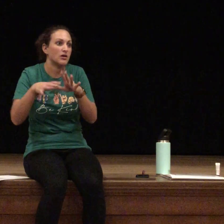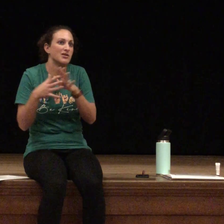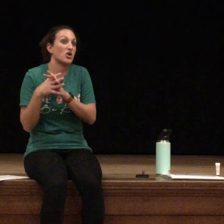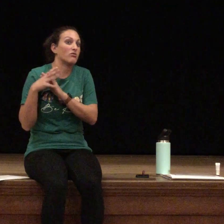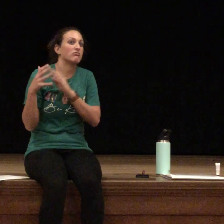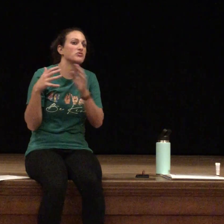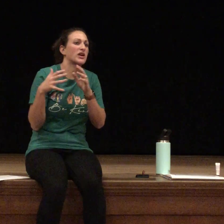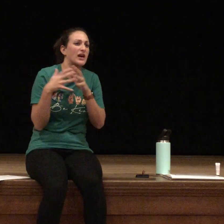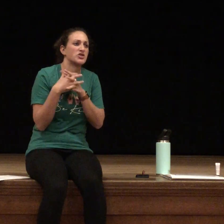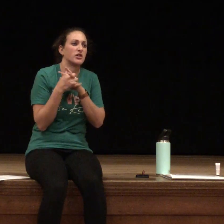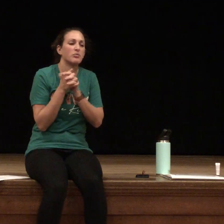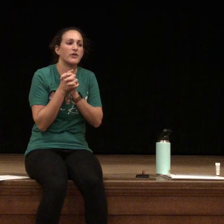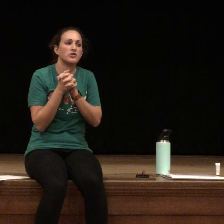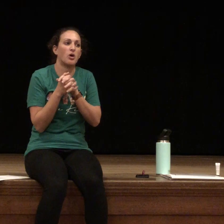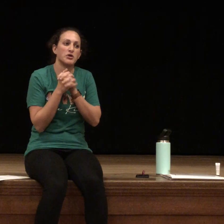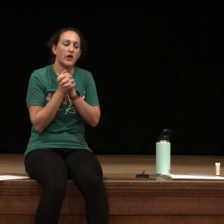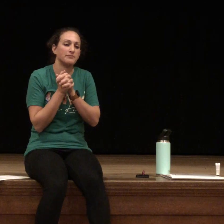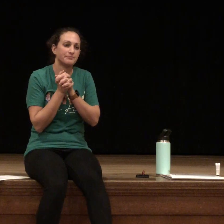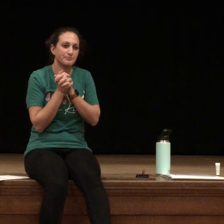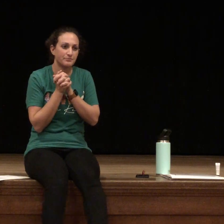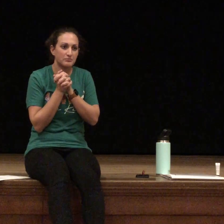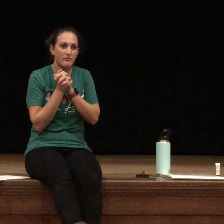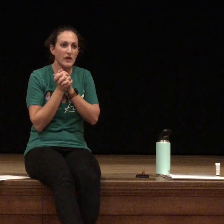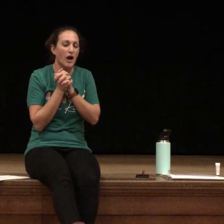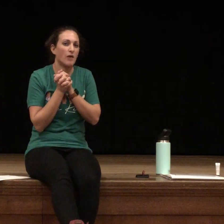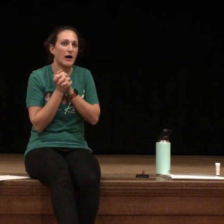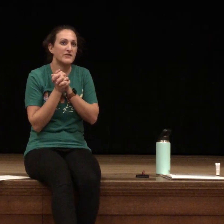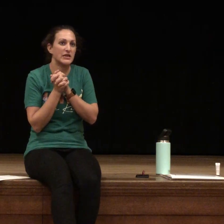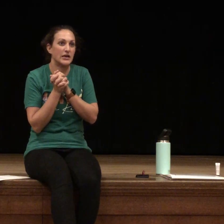So check next year. But they're so much fun. I've seen